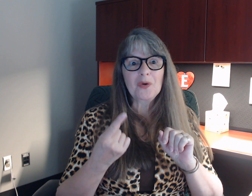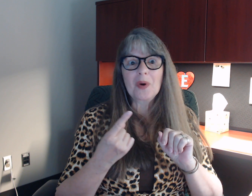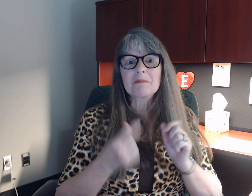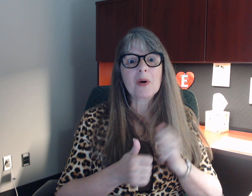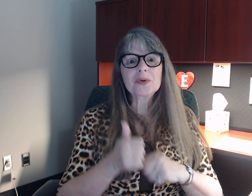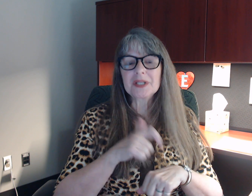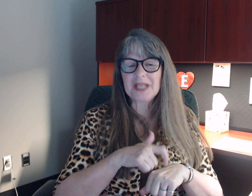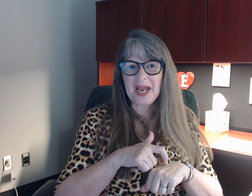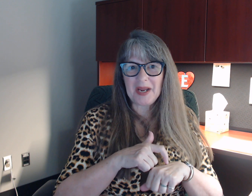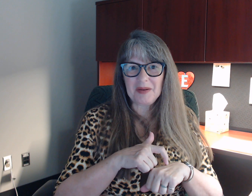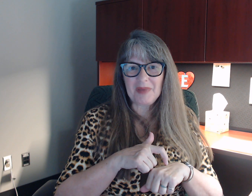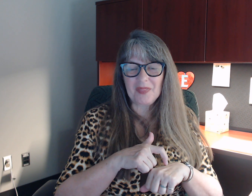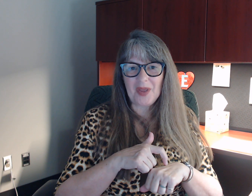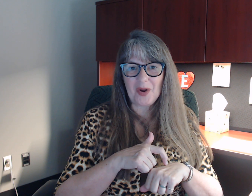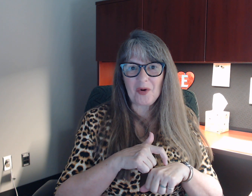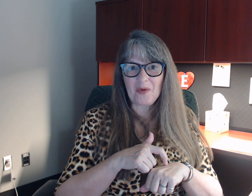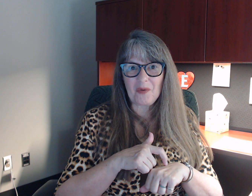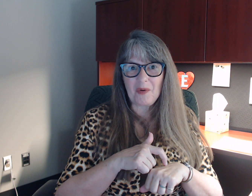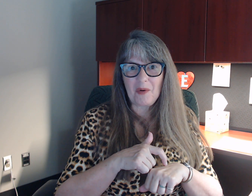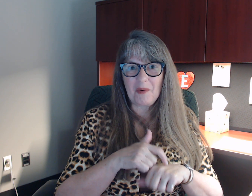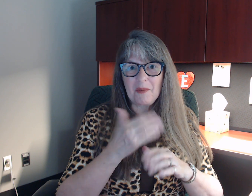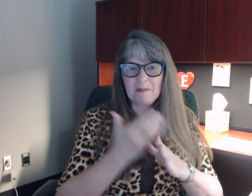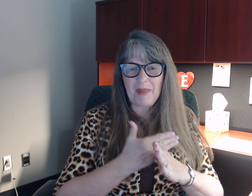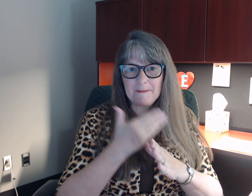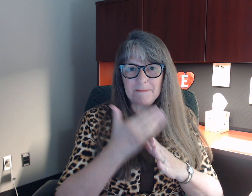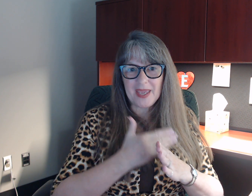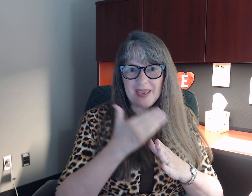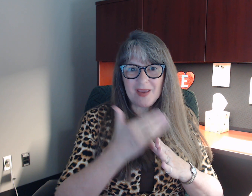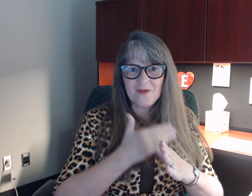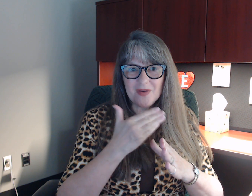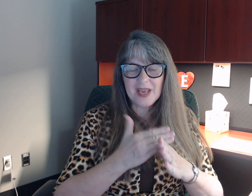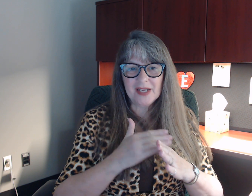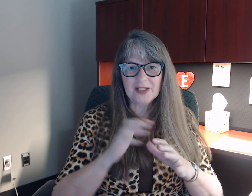everyone, most of the time, their pet peeve is